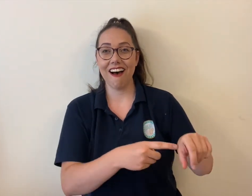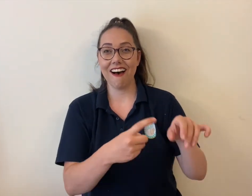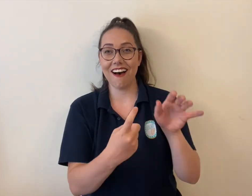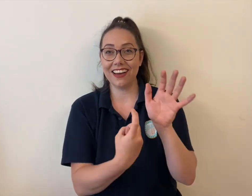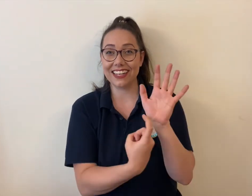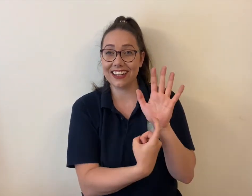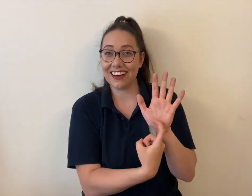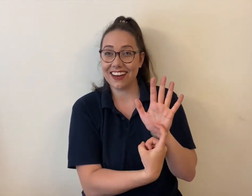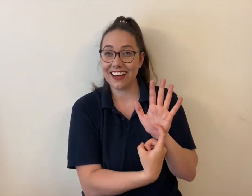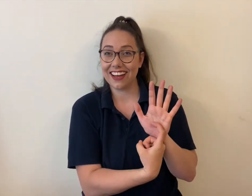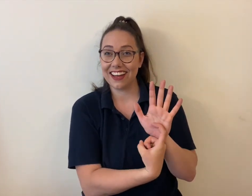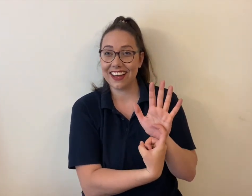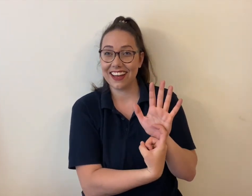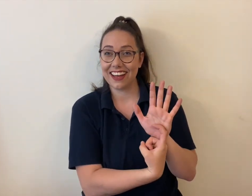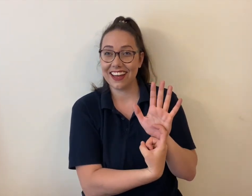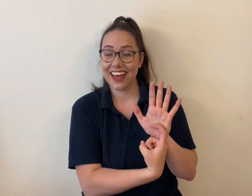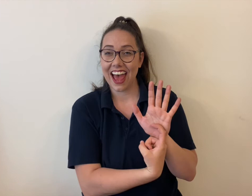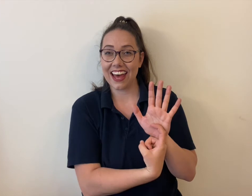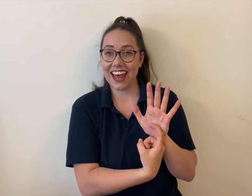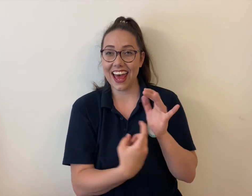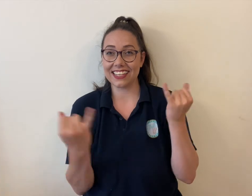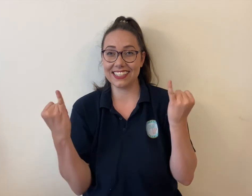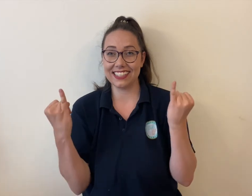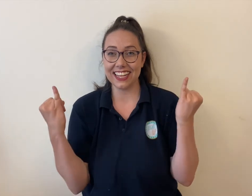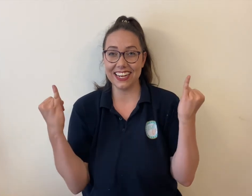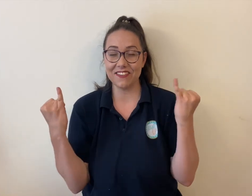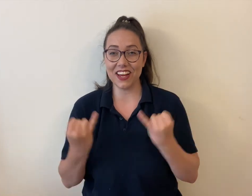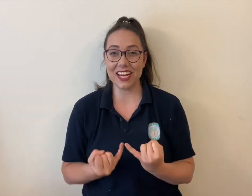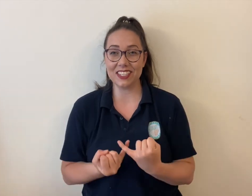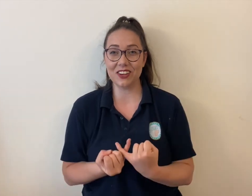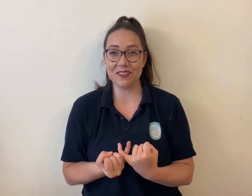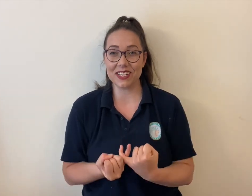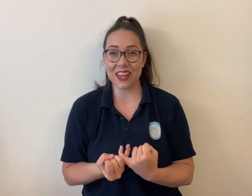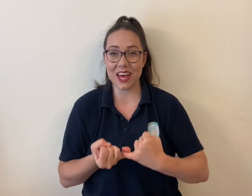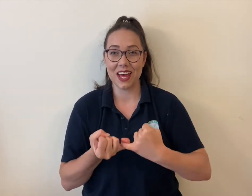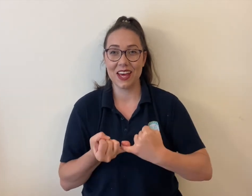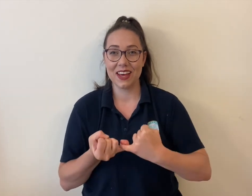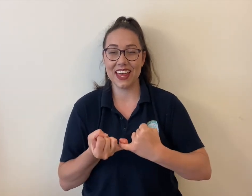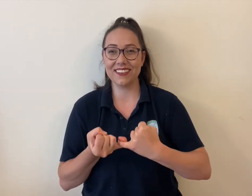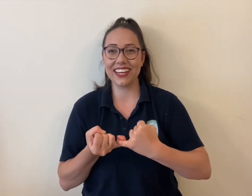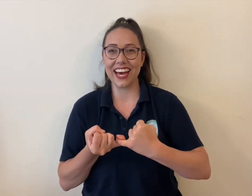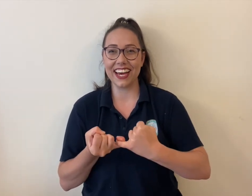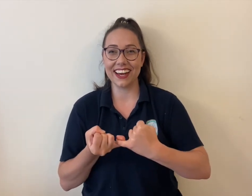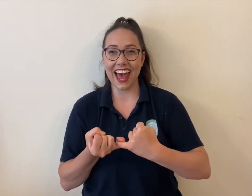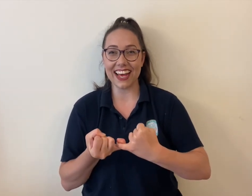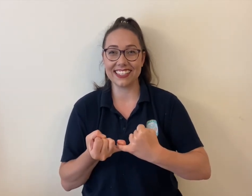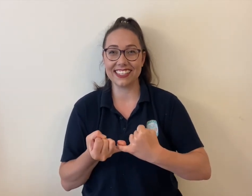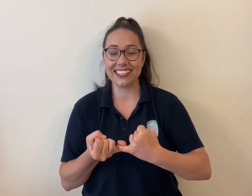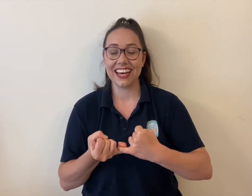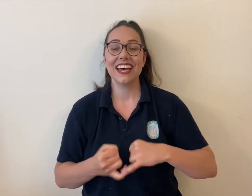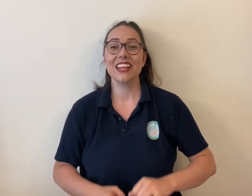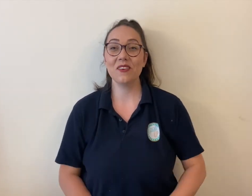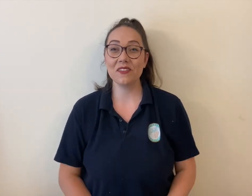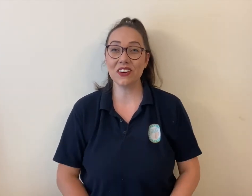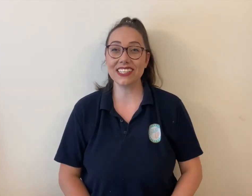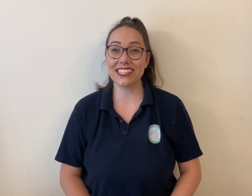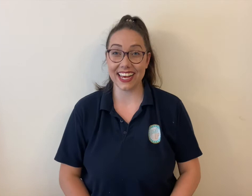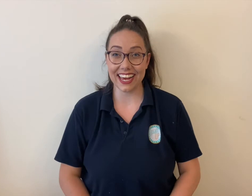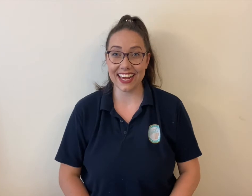R. Little R. And S. Take the little fingers, join them together. There we go. S. Then we've got